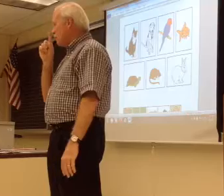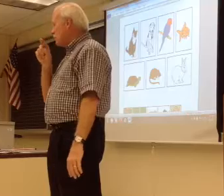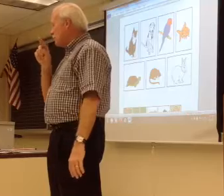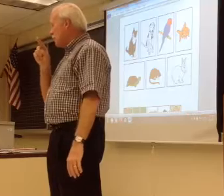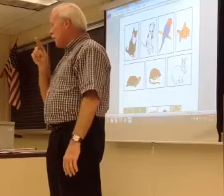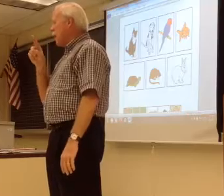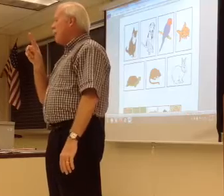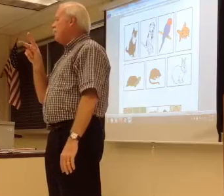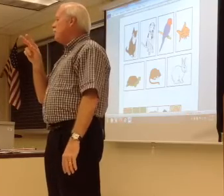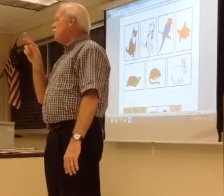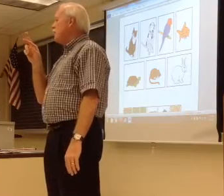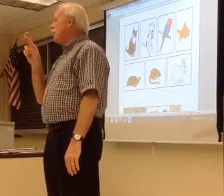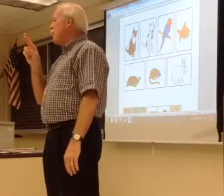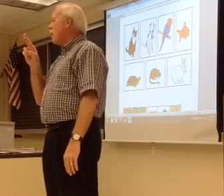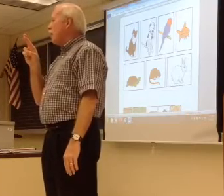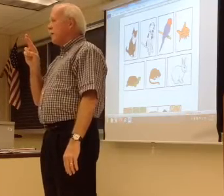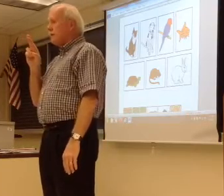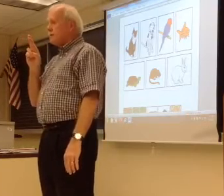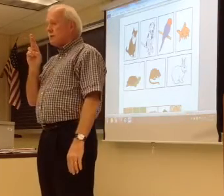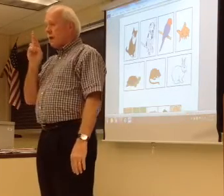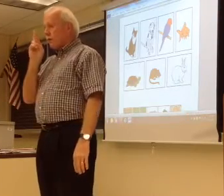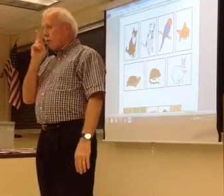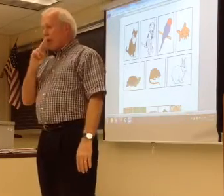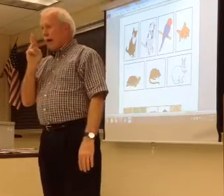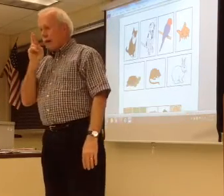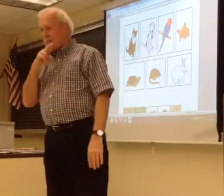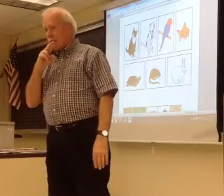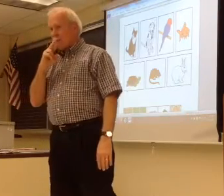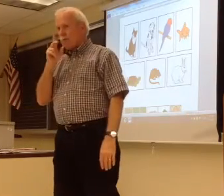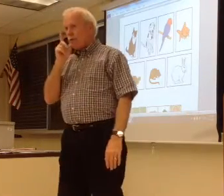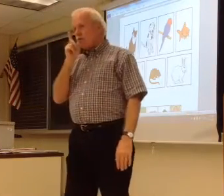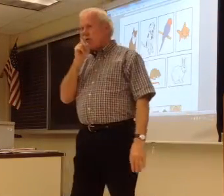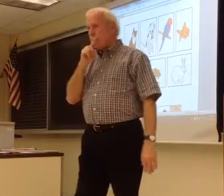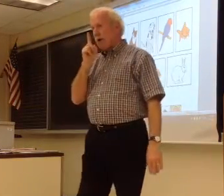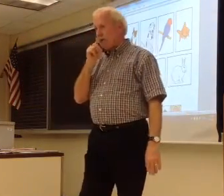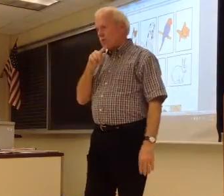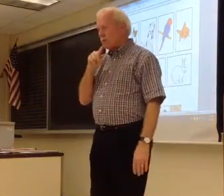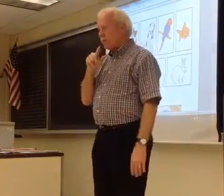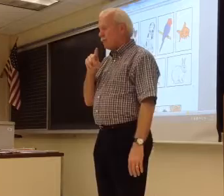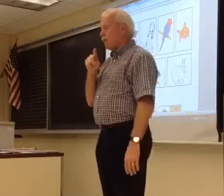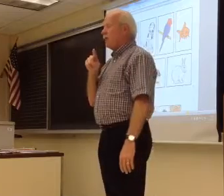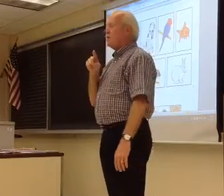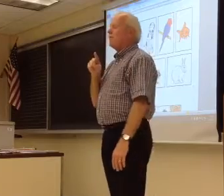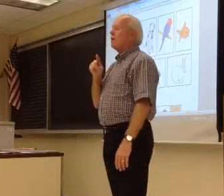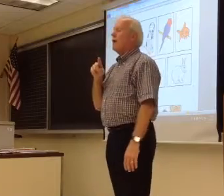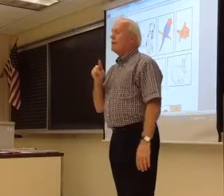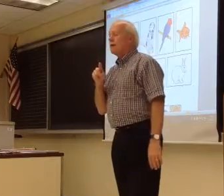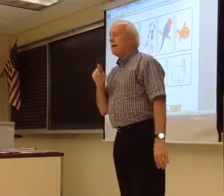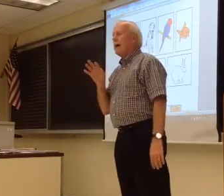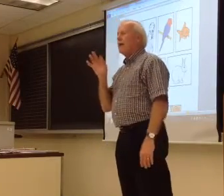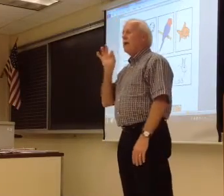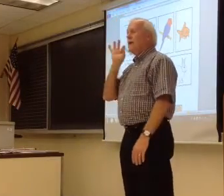mouse. If you do the letter R, it is a sign for a rat, as opposed to a mouse. Florida has a lot